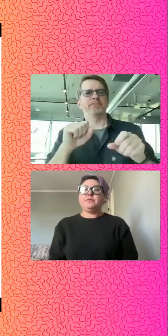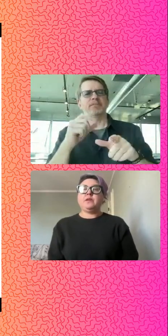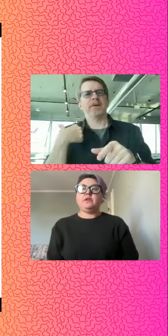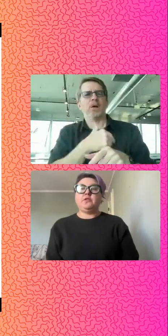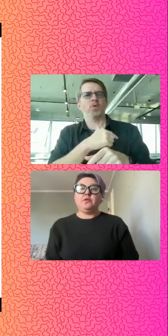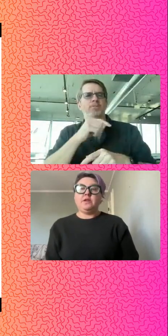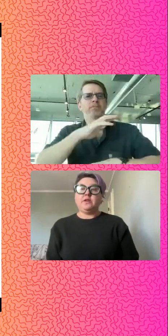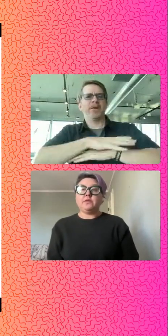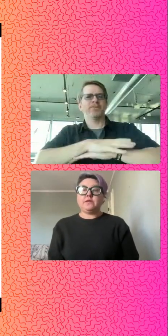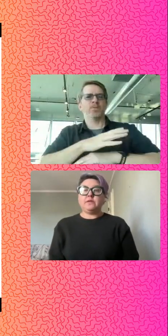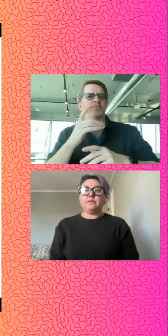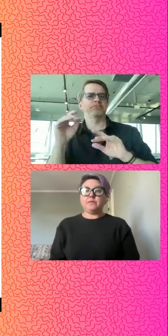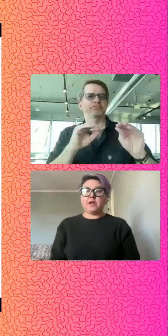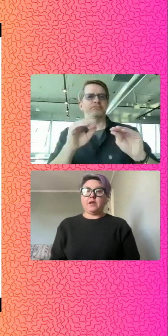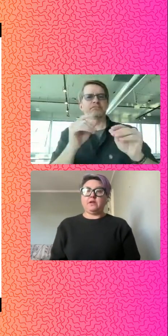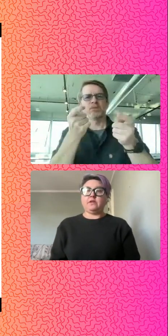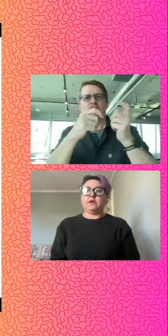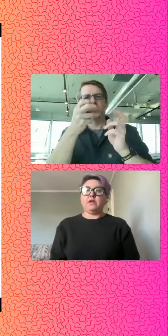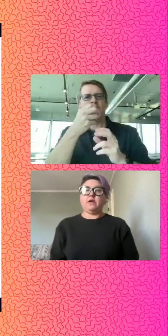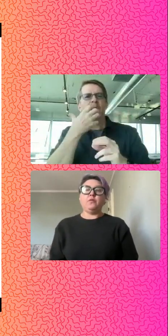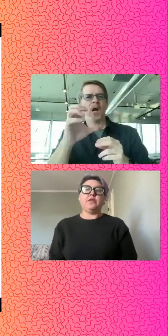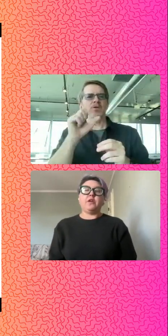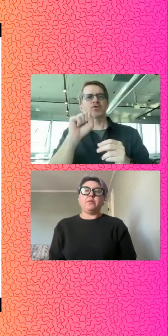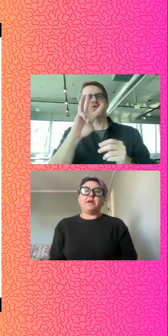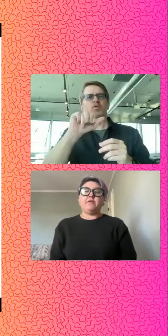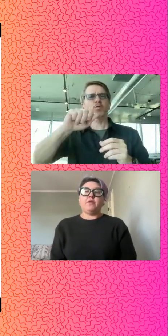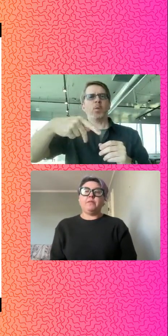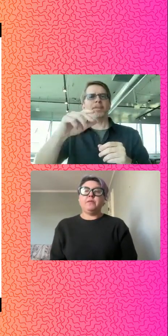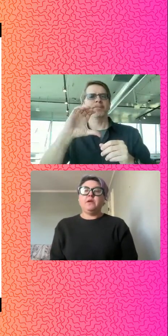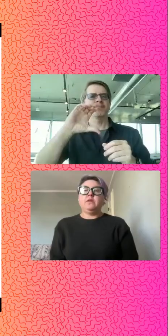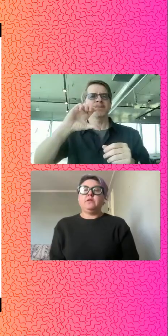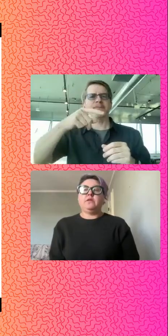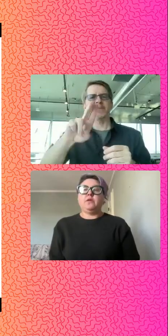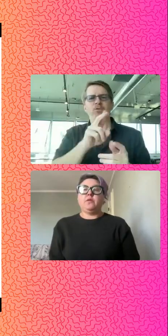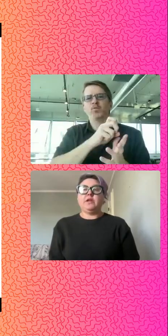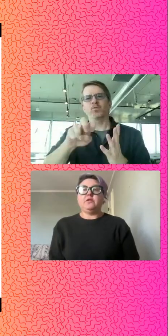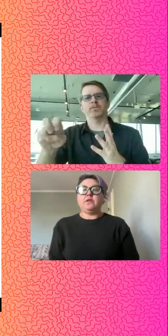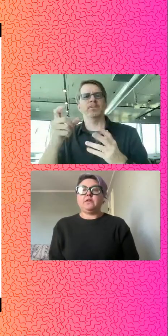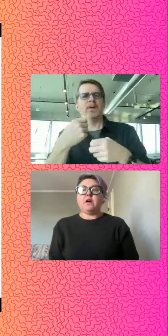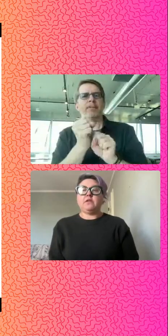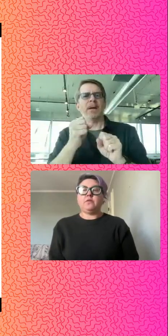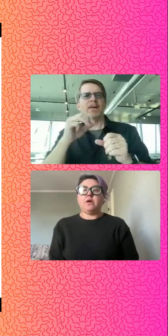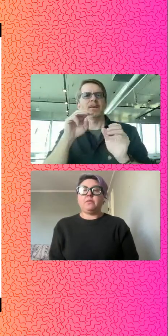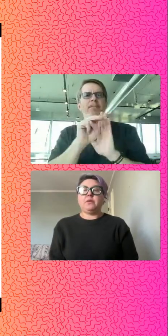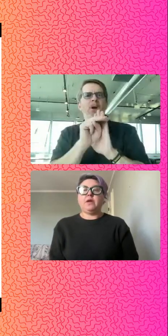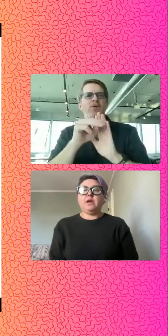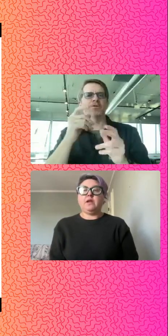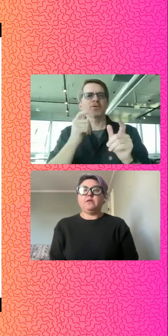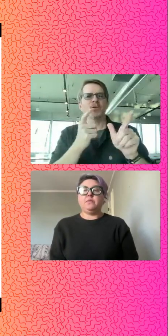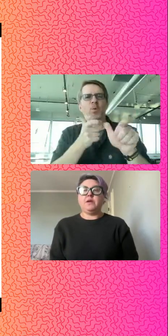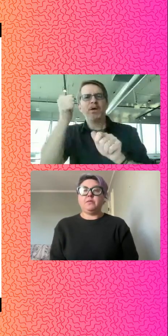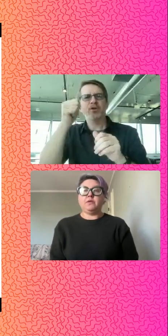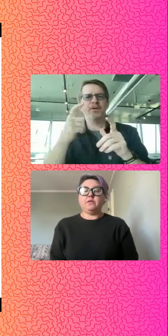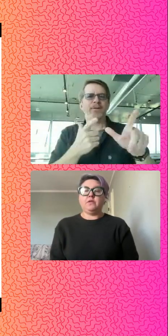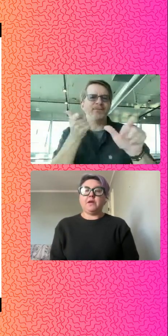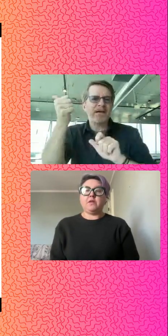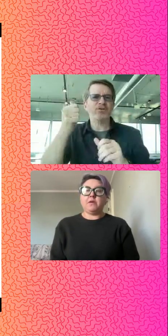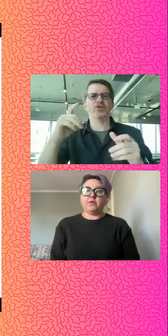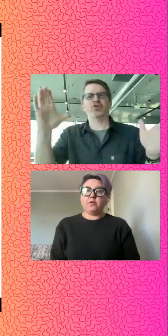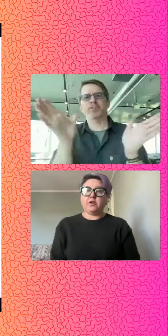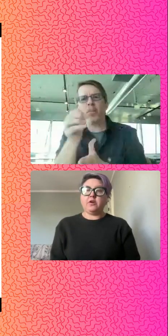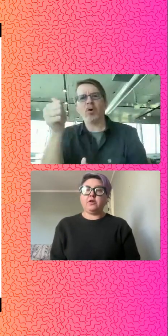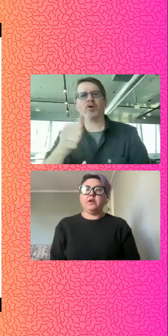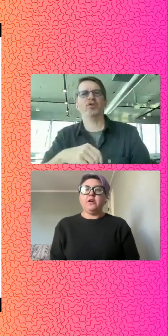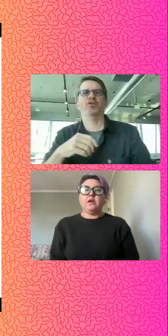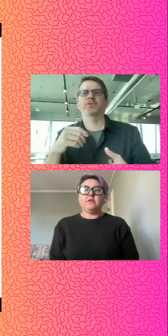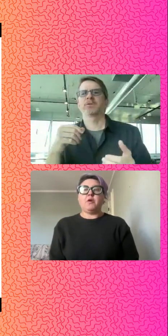in to the ecosystem and within our platform. So we could do this hot swap and be able to make the